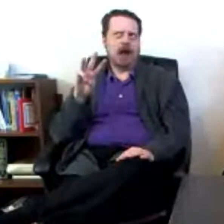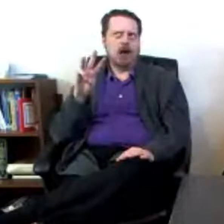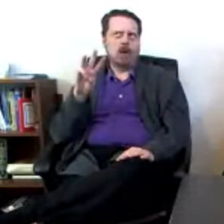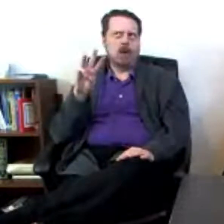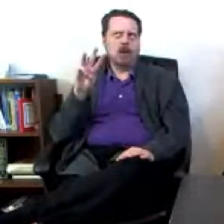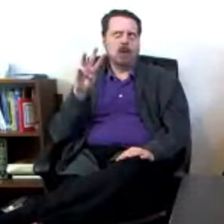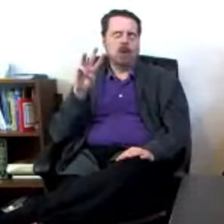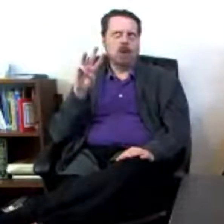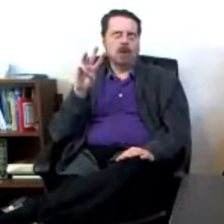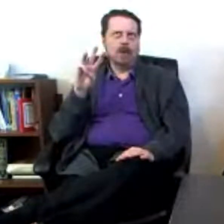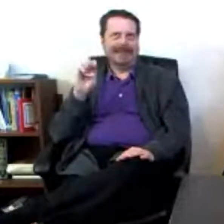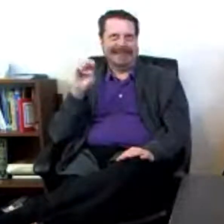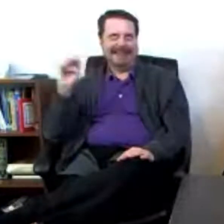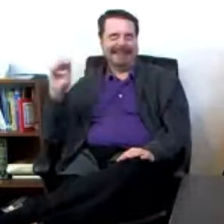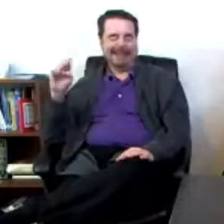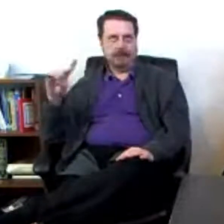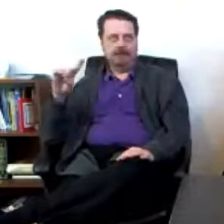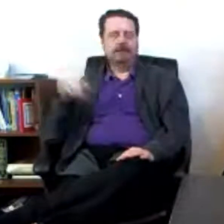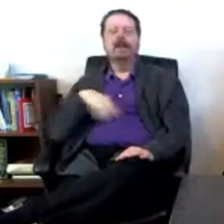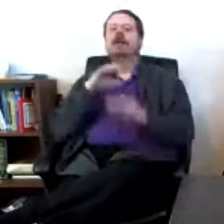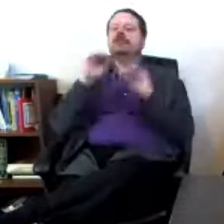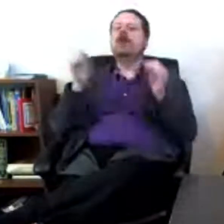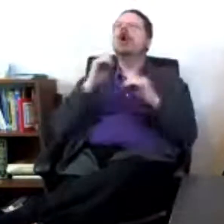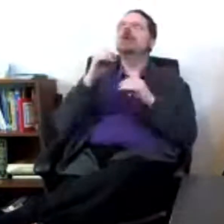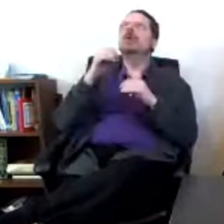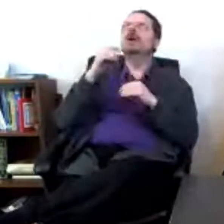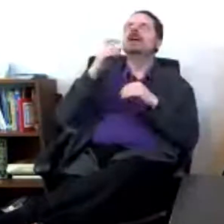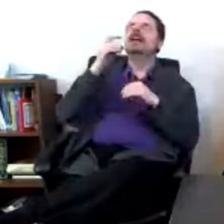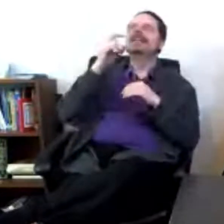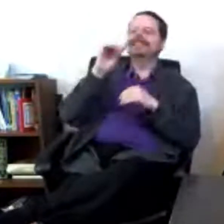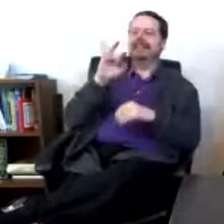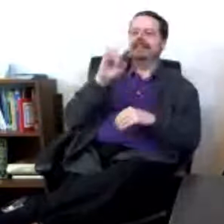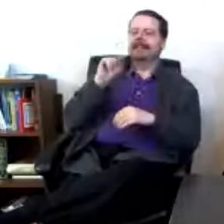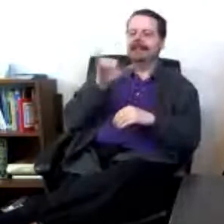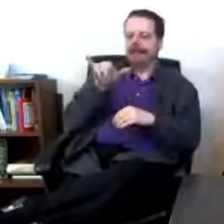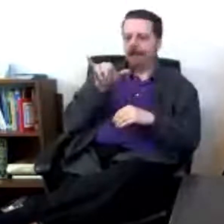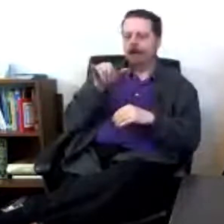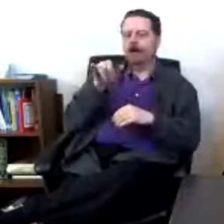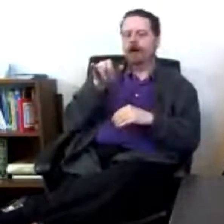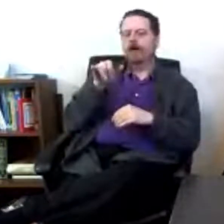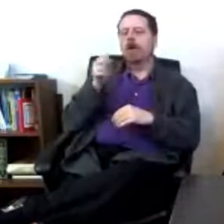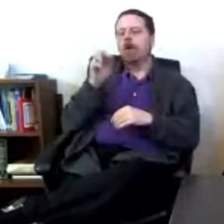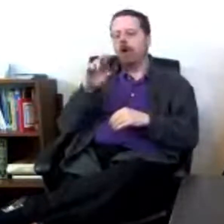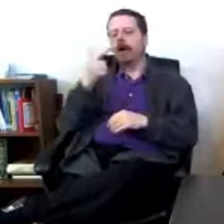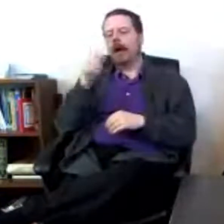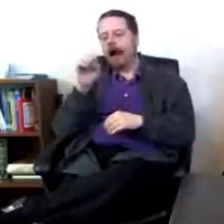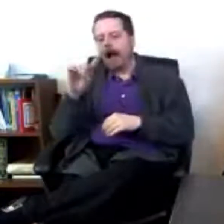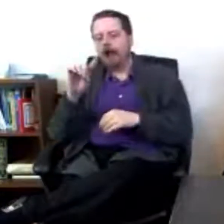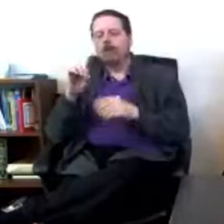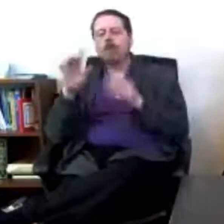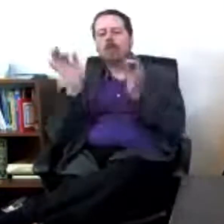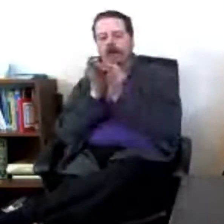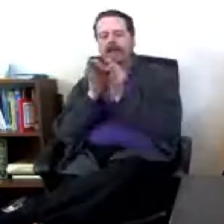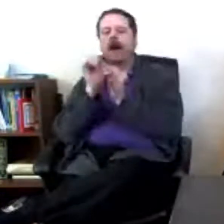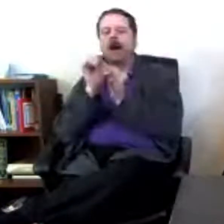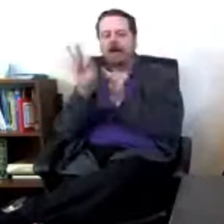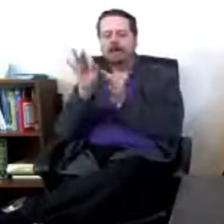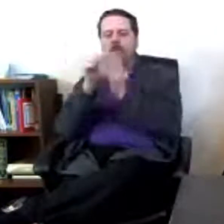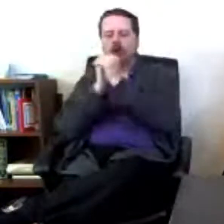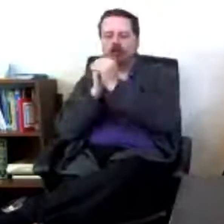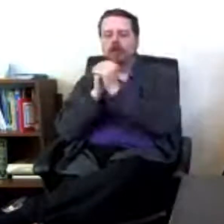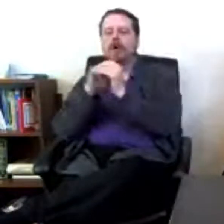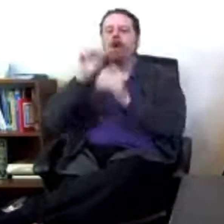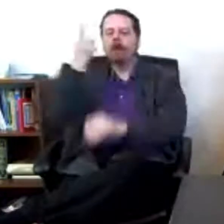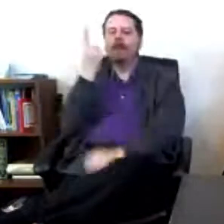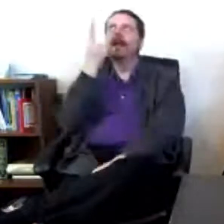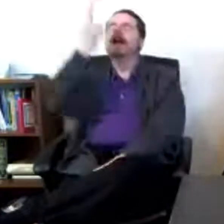Muhammadur Rasulullah. There is no deity or God worthy of worship but God, and Muhammad is the messenger